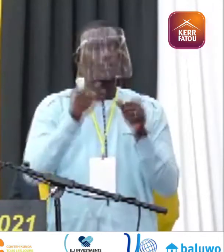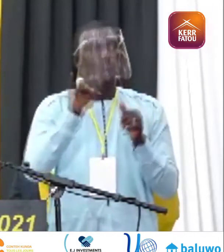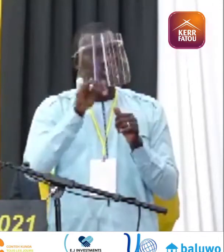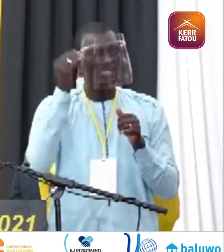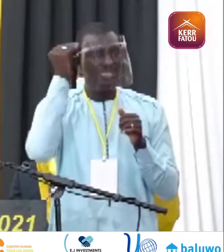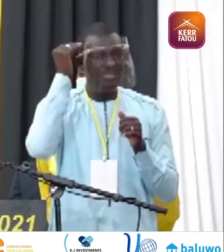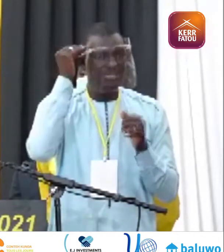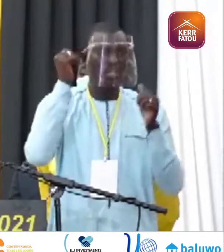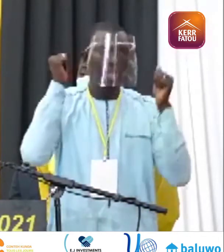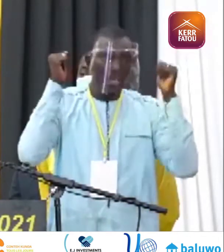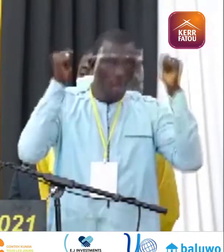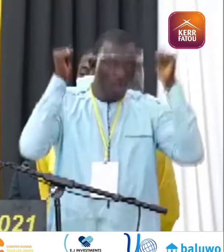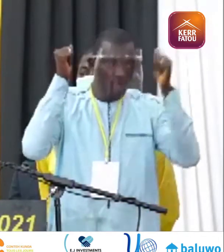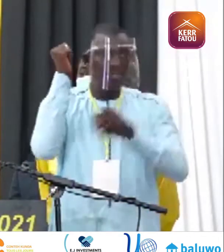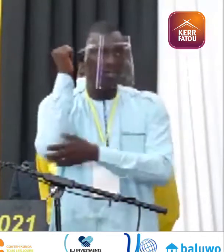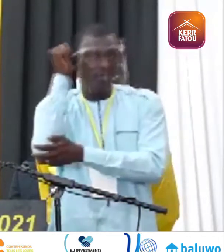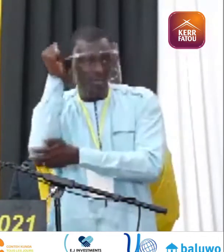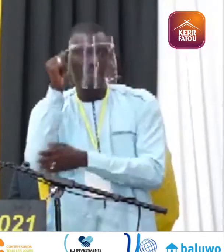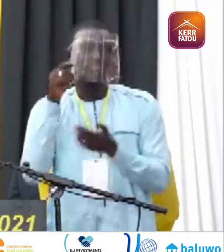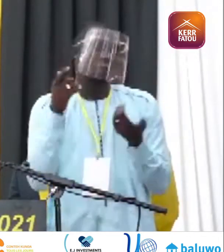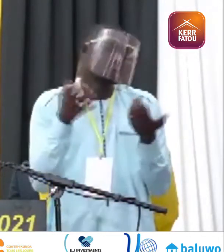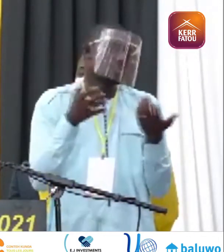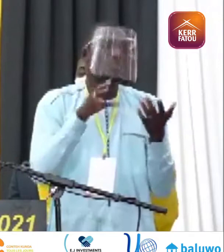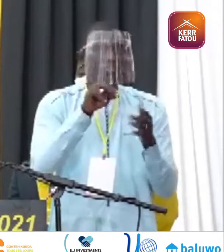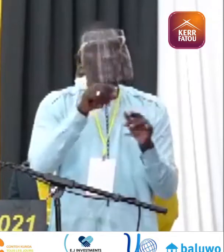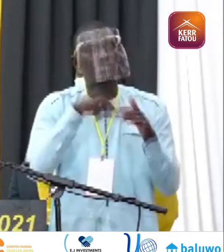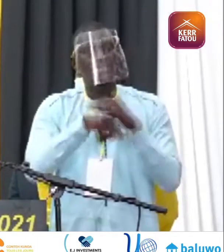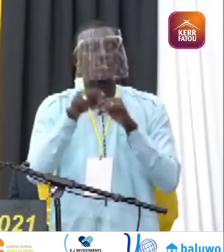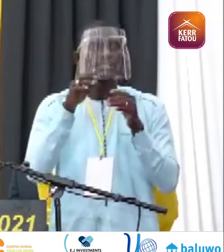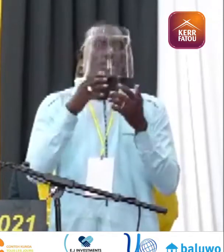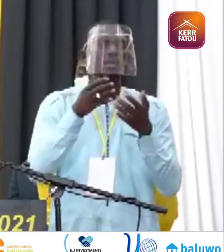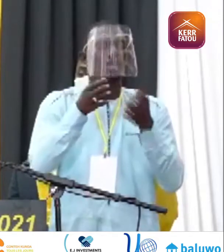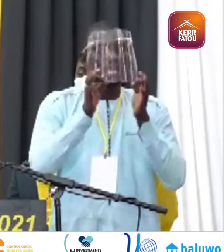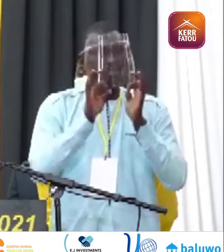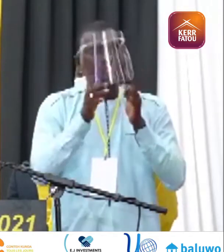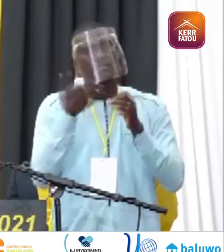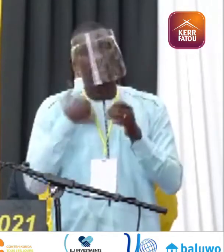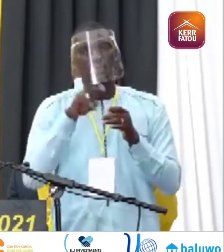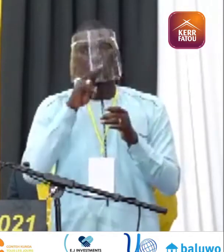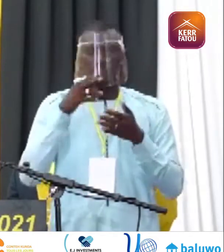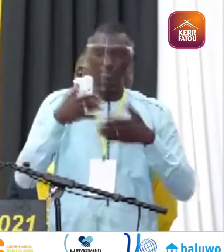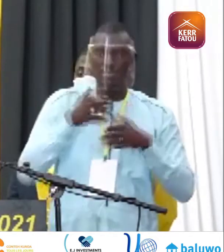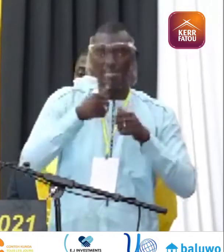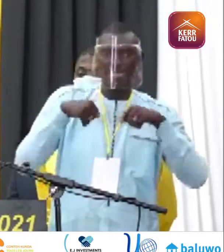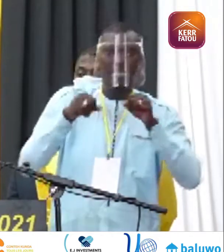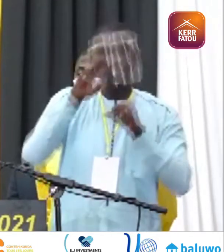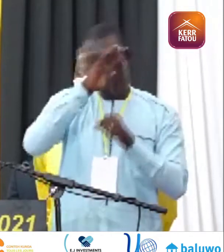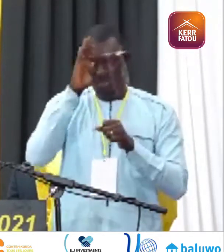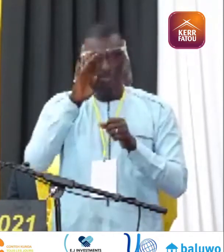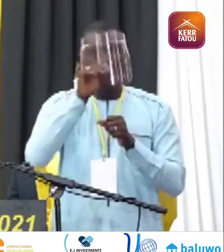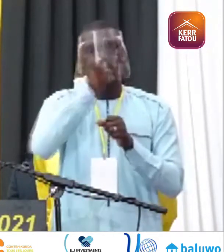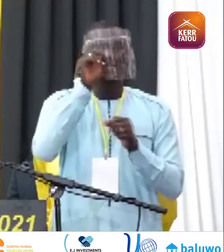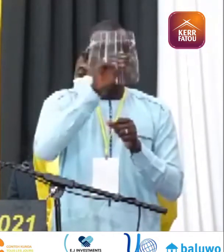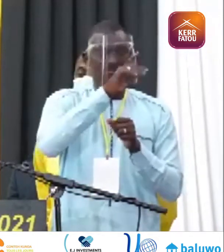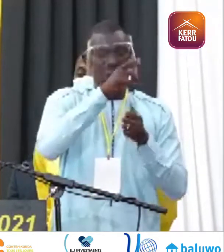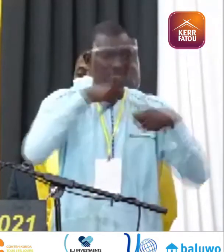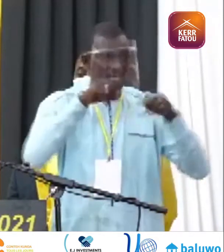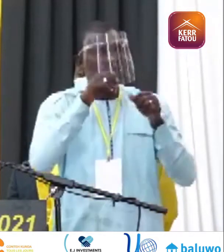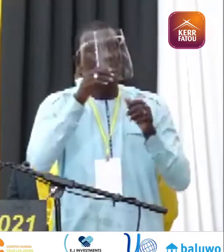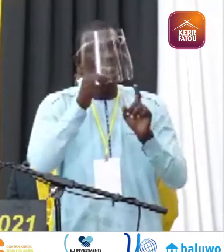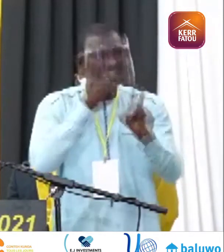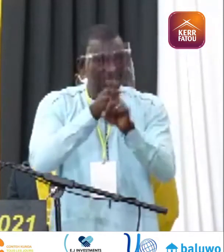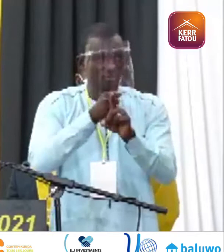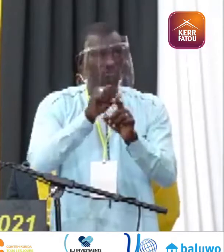sensitization campaign was carried out to enlighten residents and non-residents on the dangers of coronavirus, its modes